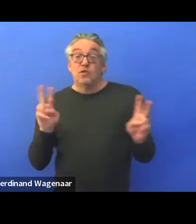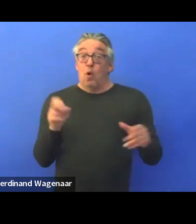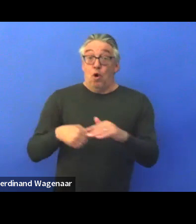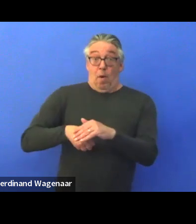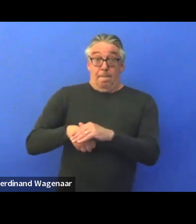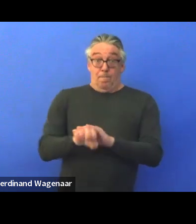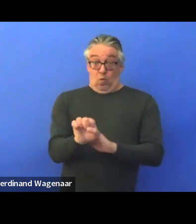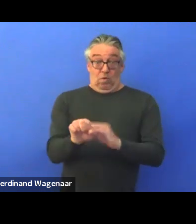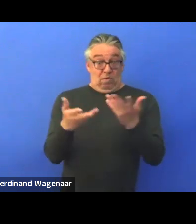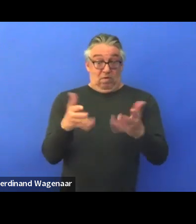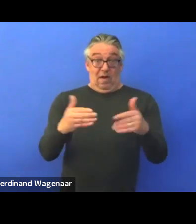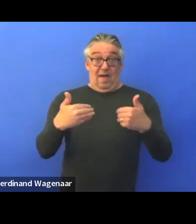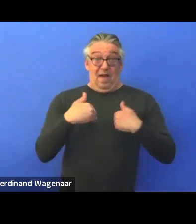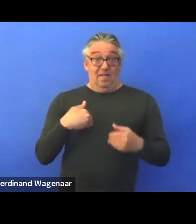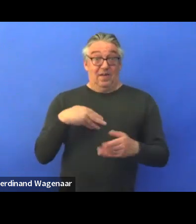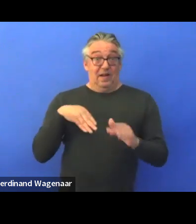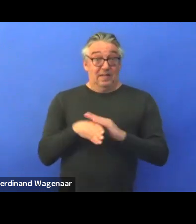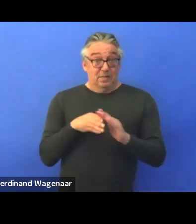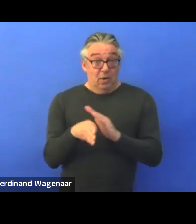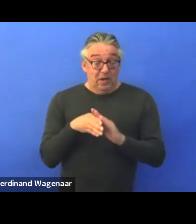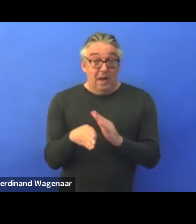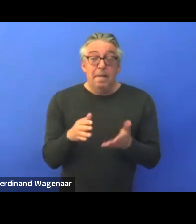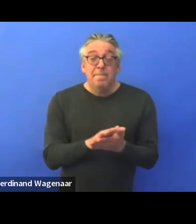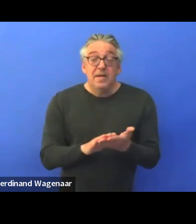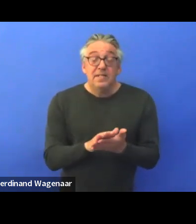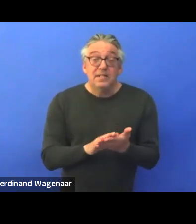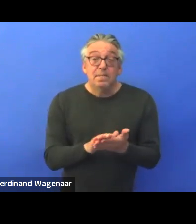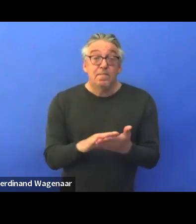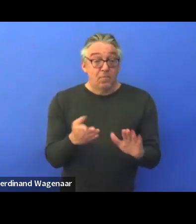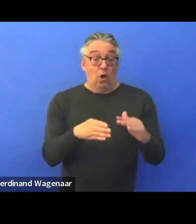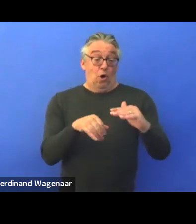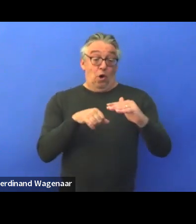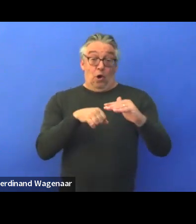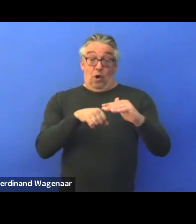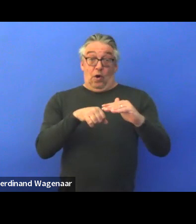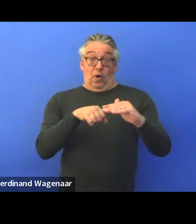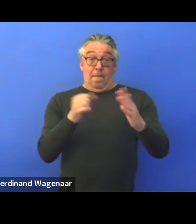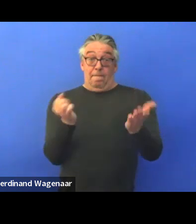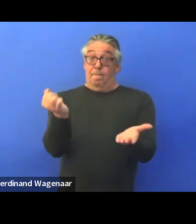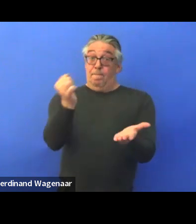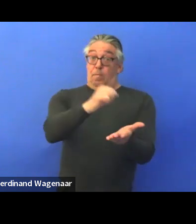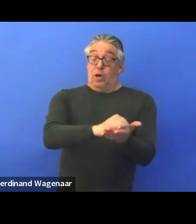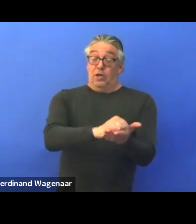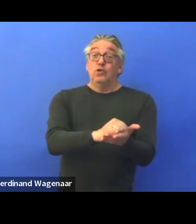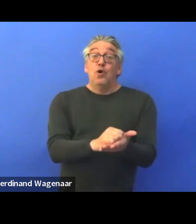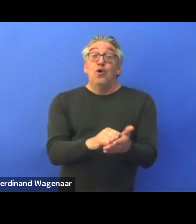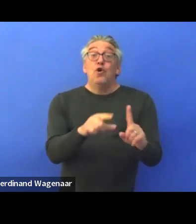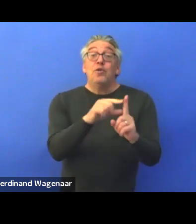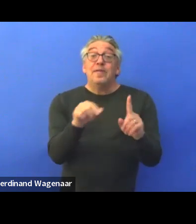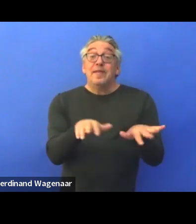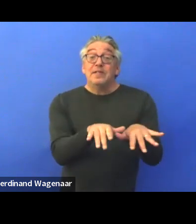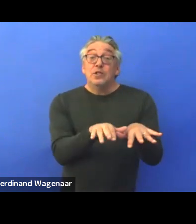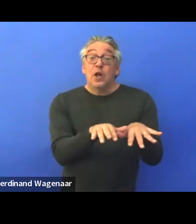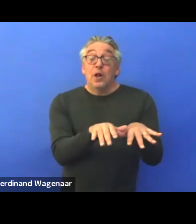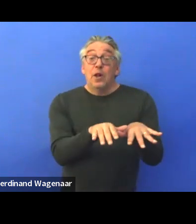that when a publication is born digital, which means it's created as a digital product,